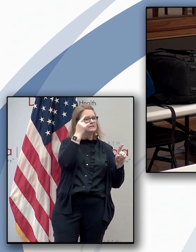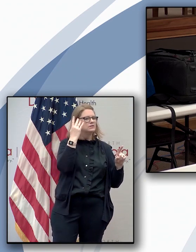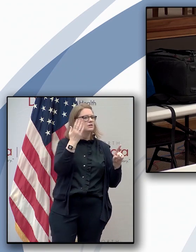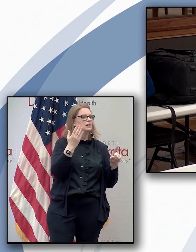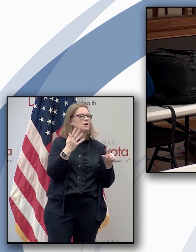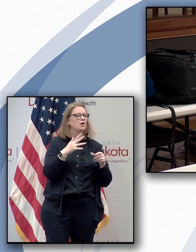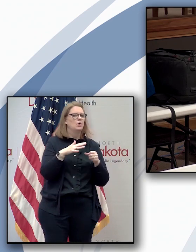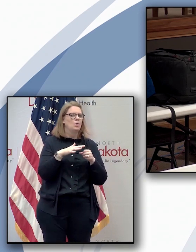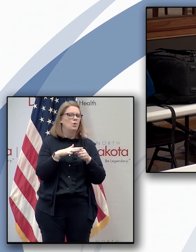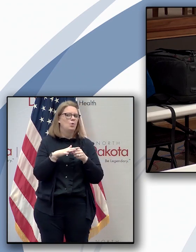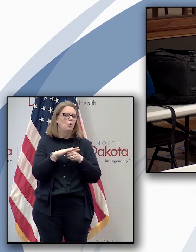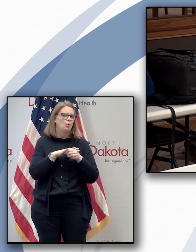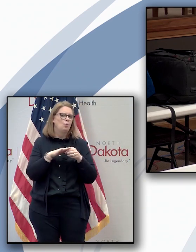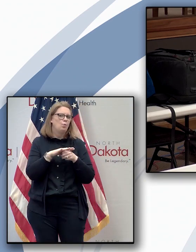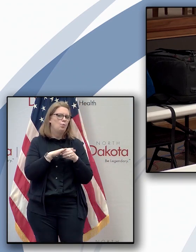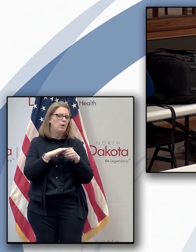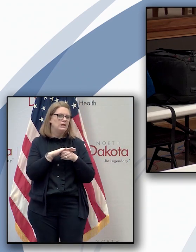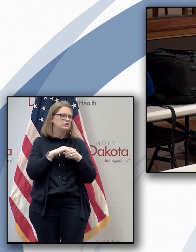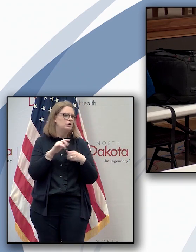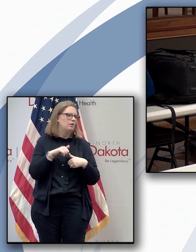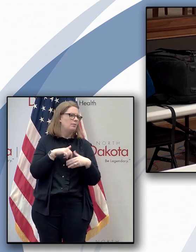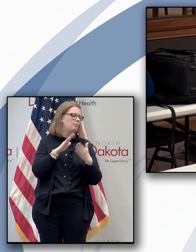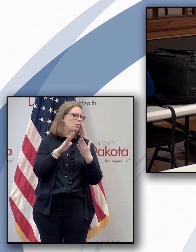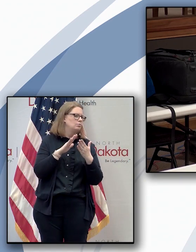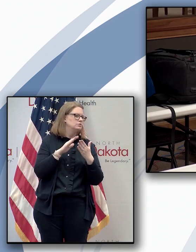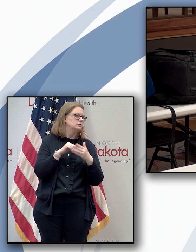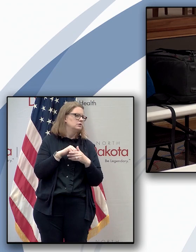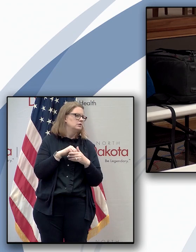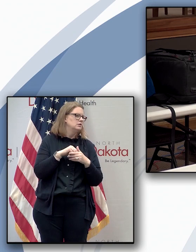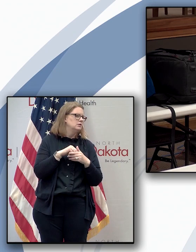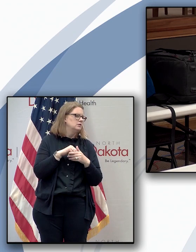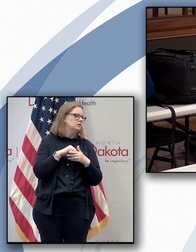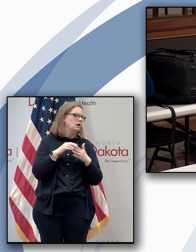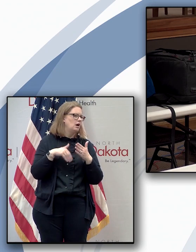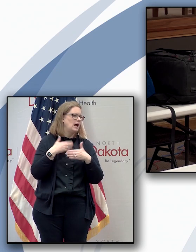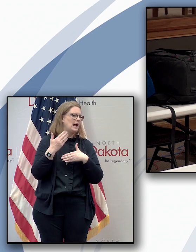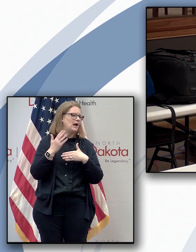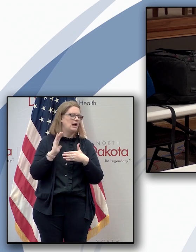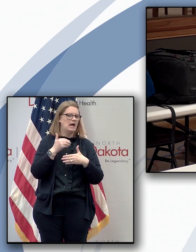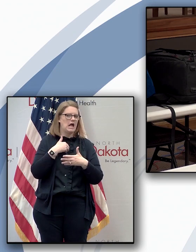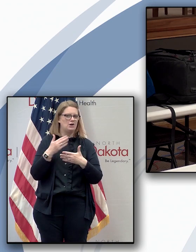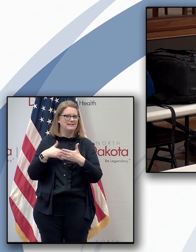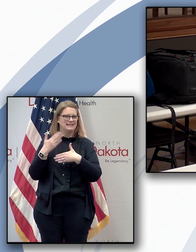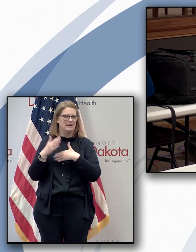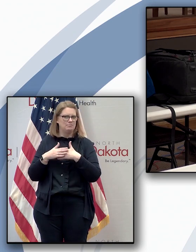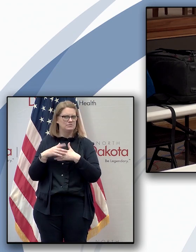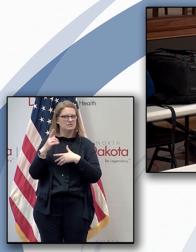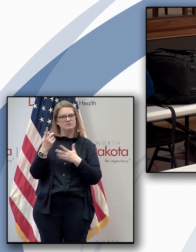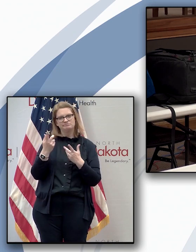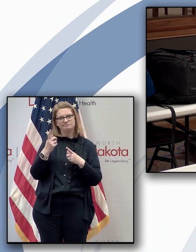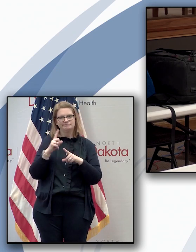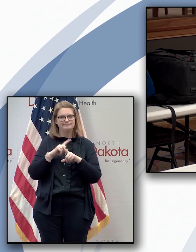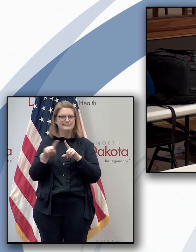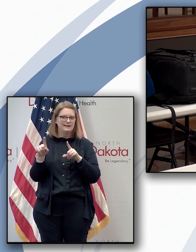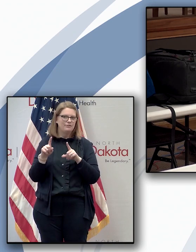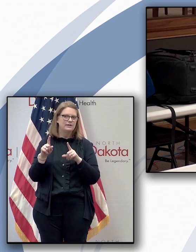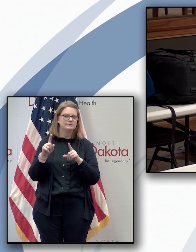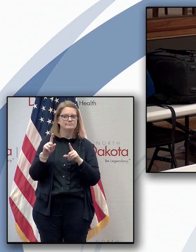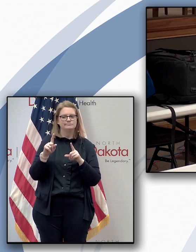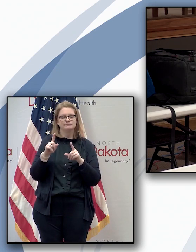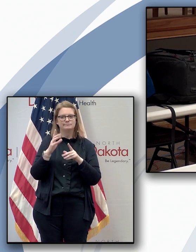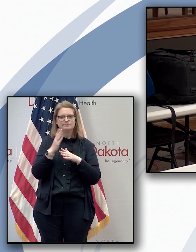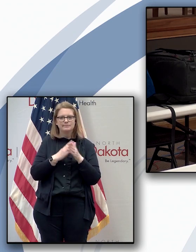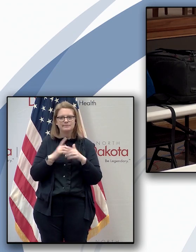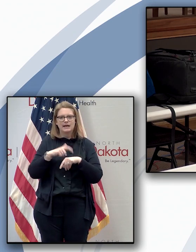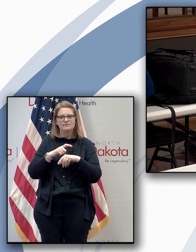Jacob? Governor, a few weeks ago, when other states were announcing that they were considering opening up their economies and North Dakota was preparing to do theirs, you mentioned